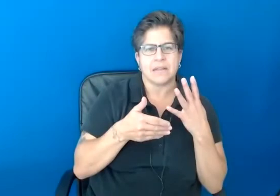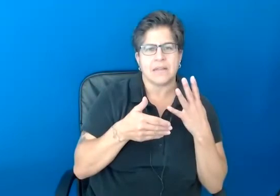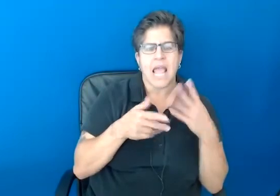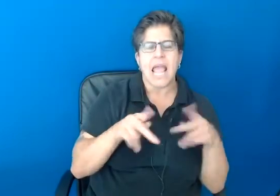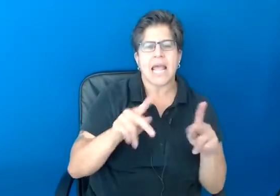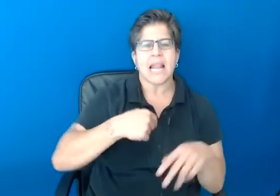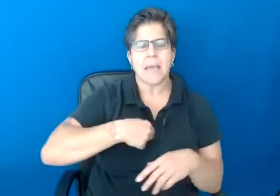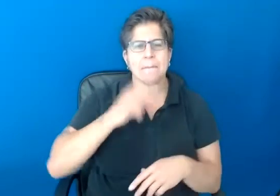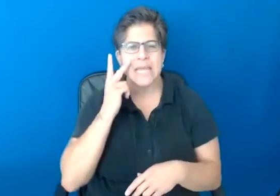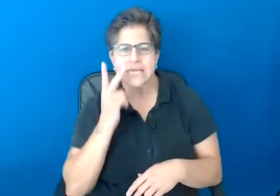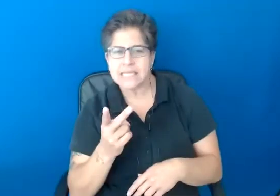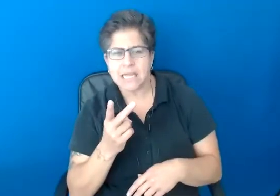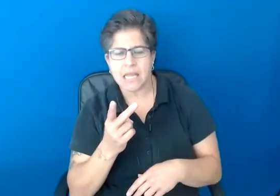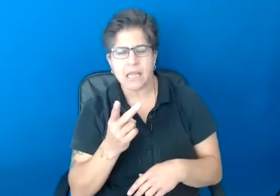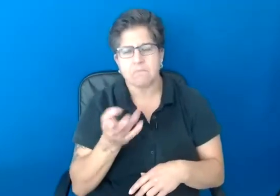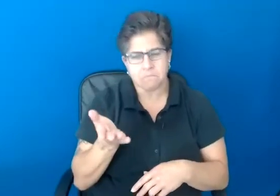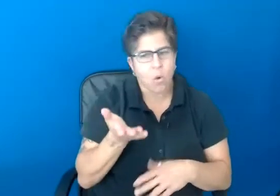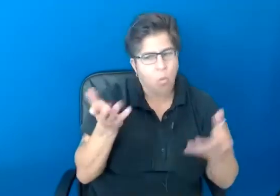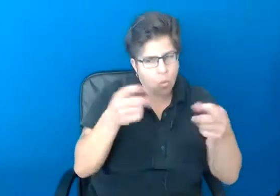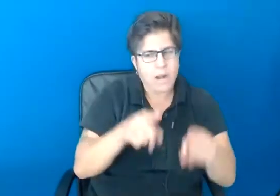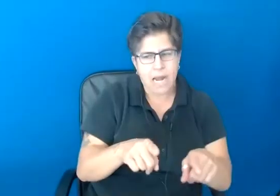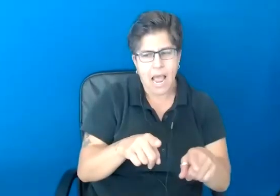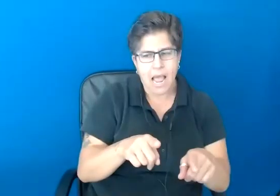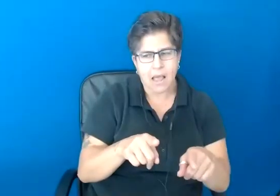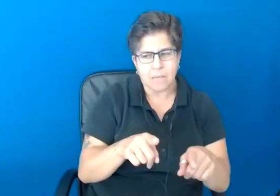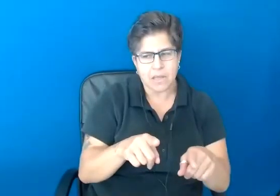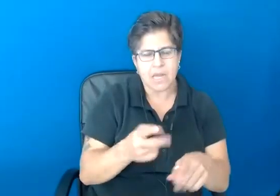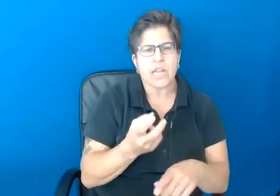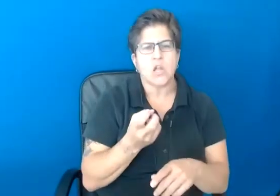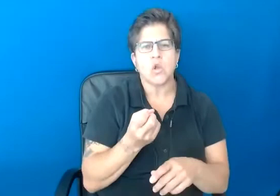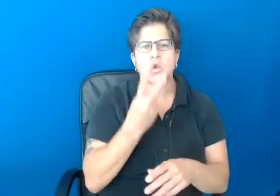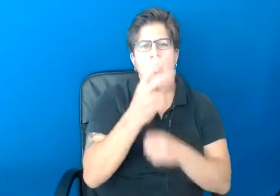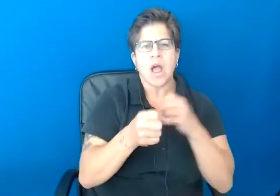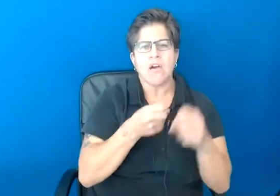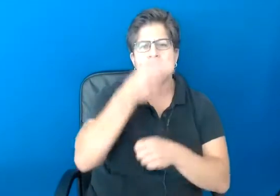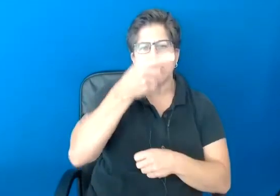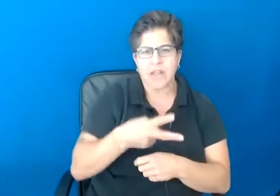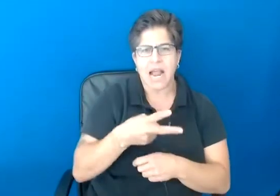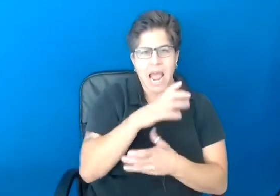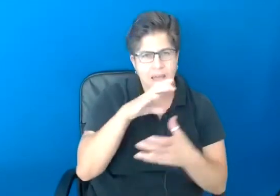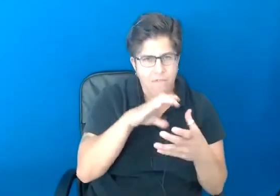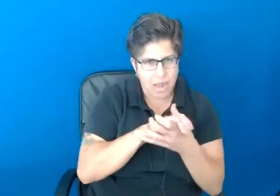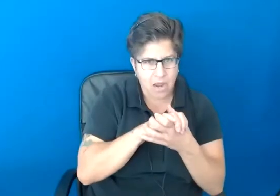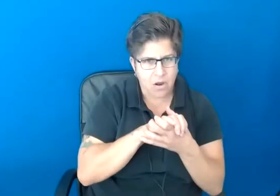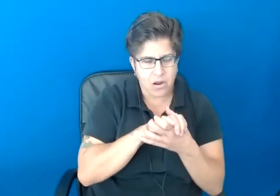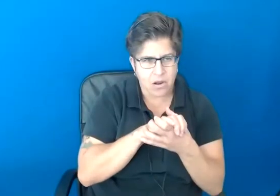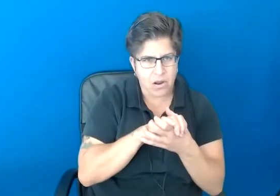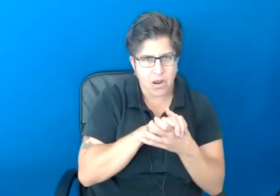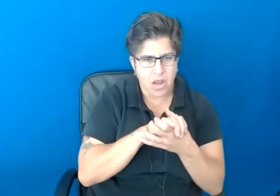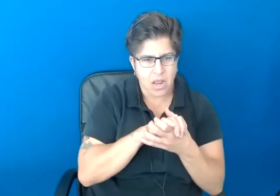marriage that was just, for me, turmoil. It was just turmoil. Al-Anon tells me the